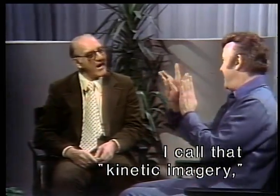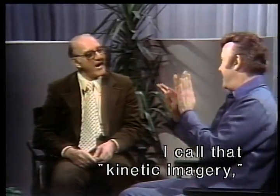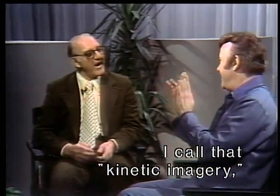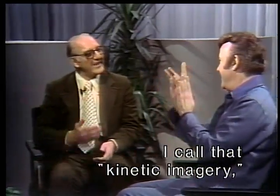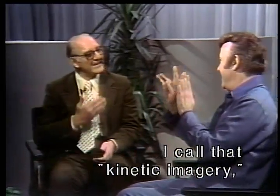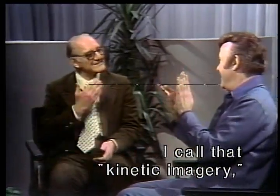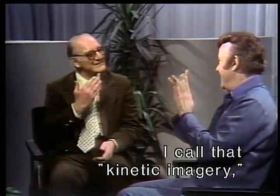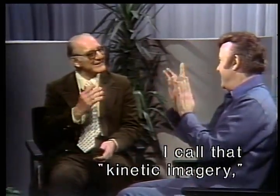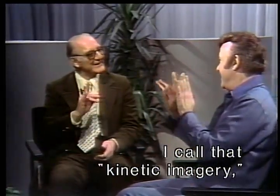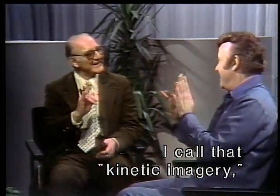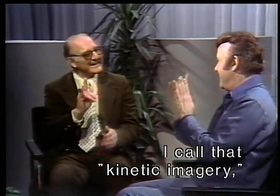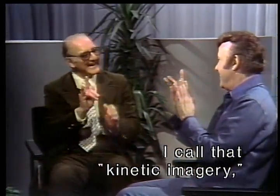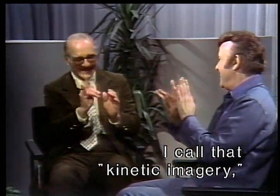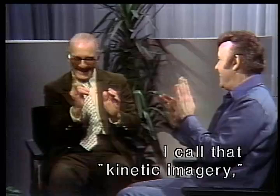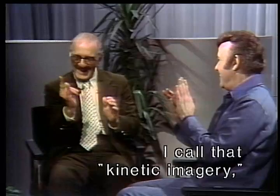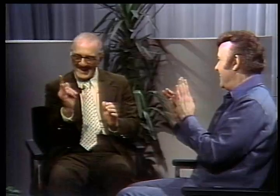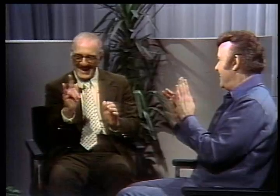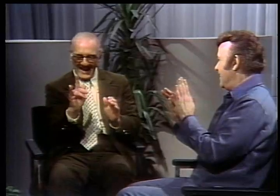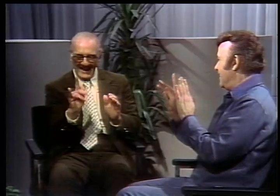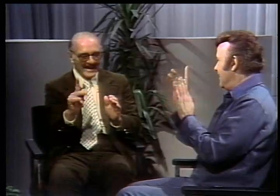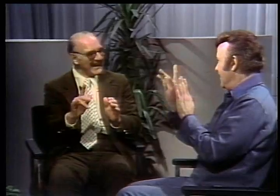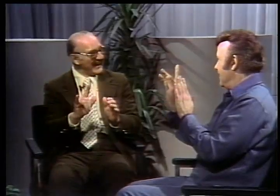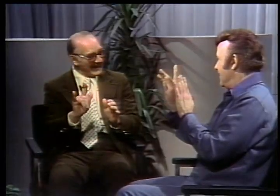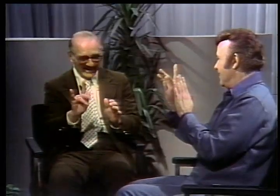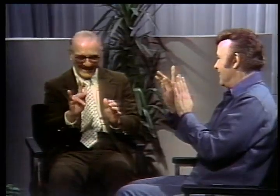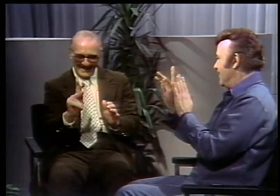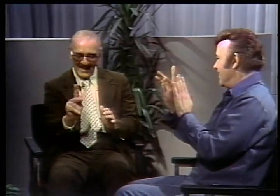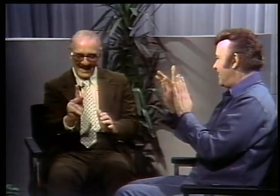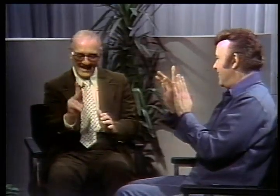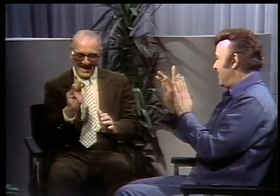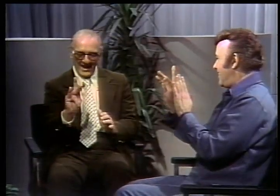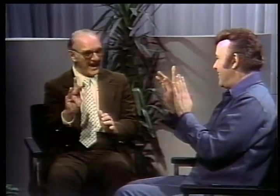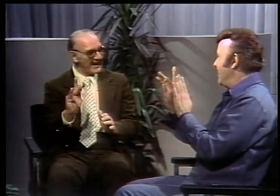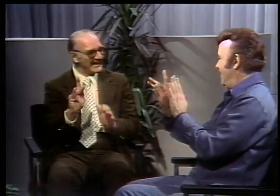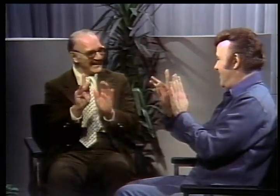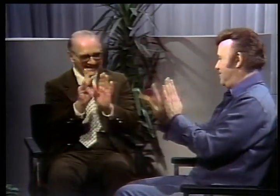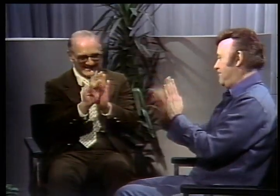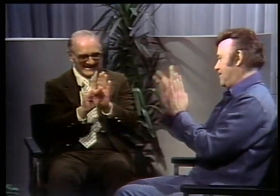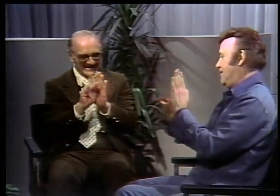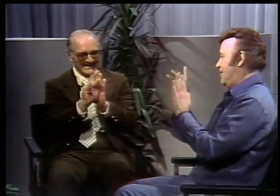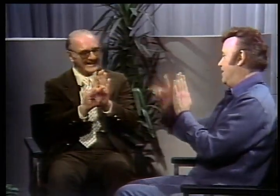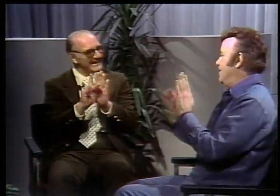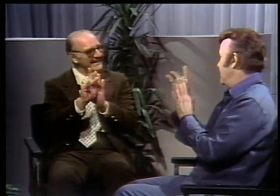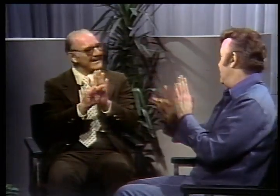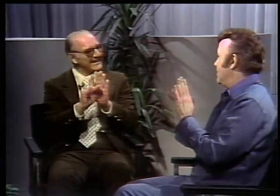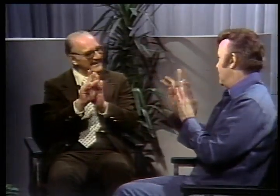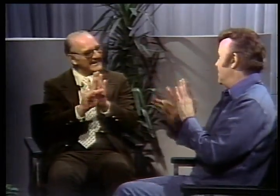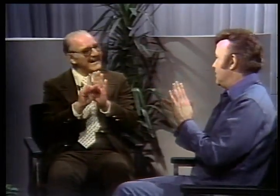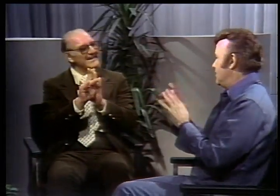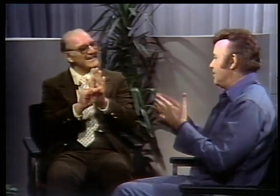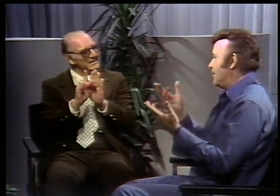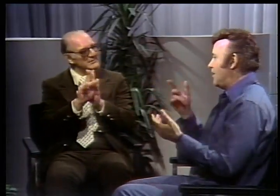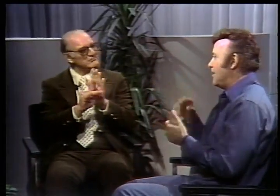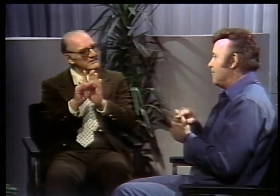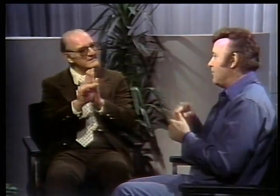Oh, that's good. K-I, K and I. Yeah. Kinetic imagery.